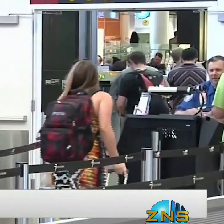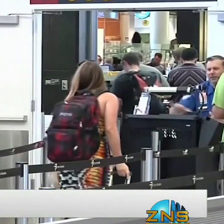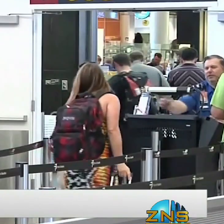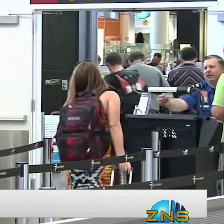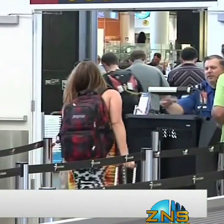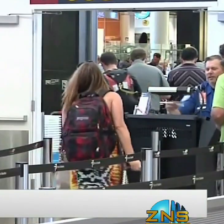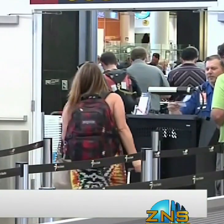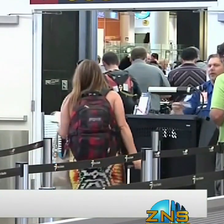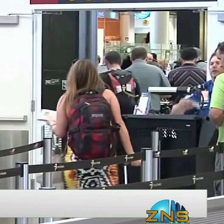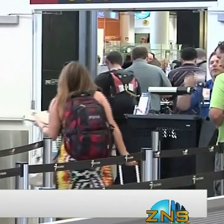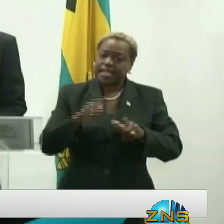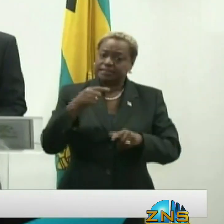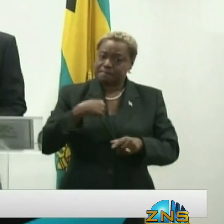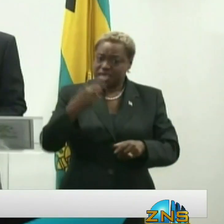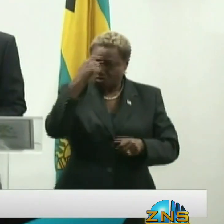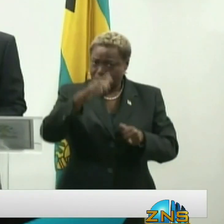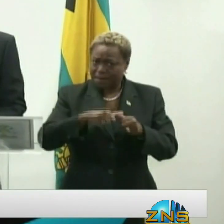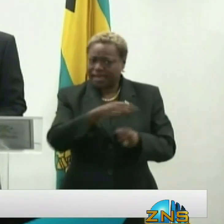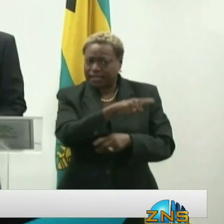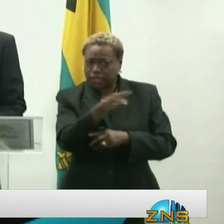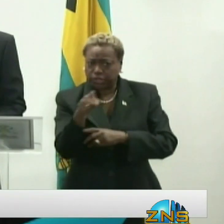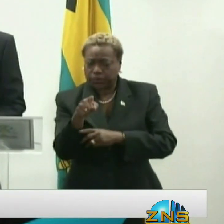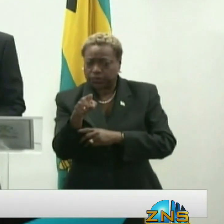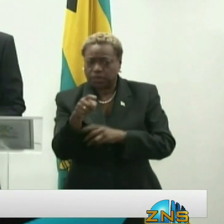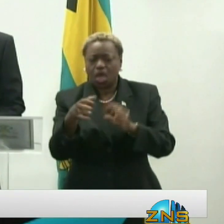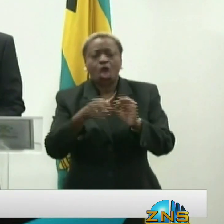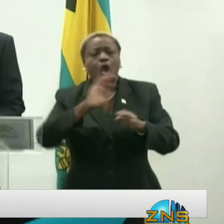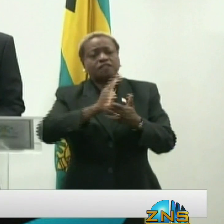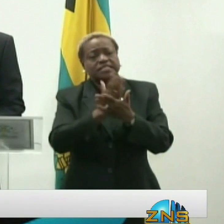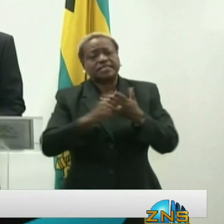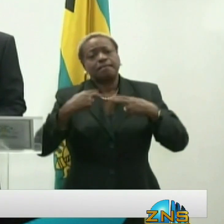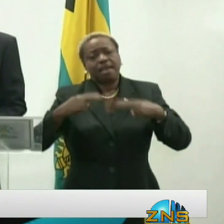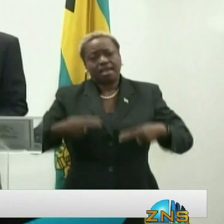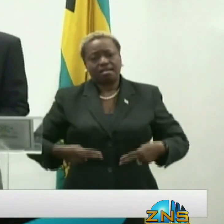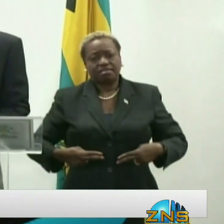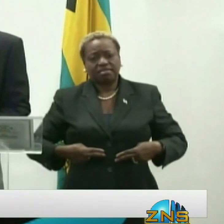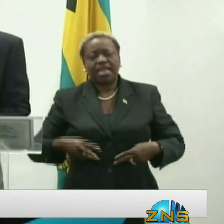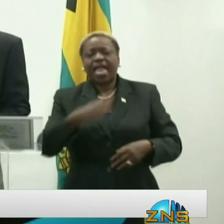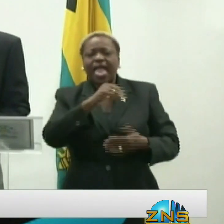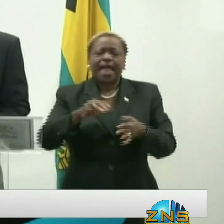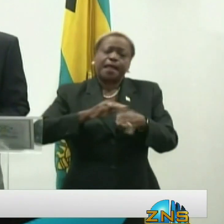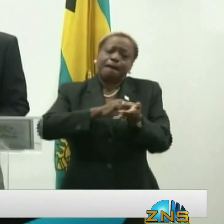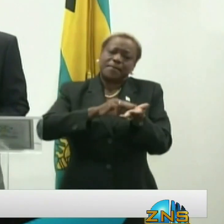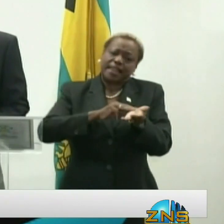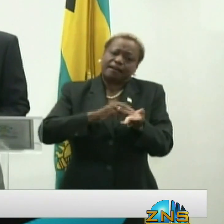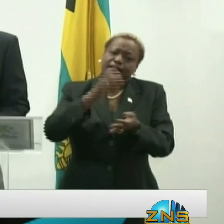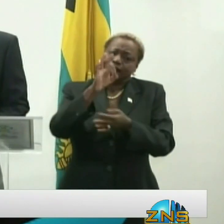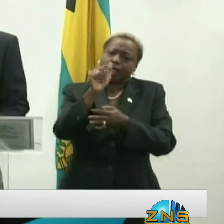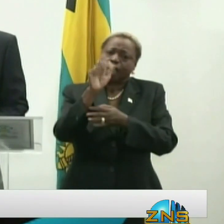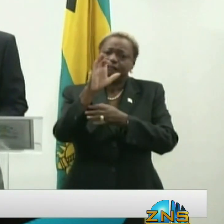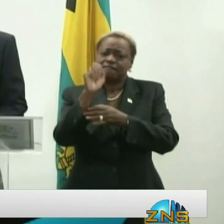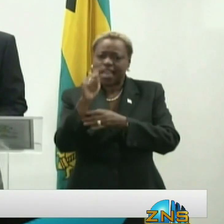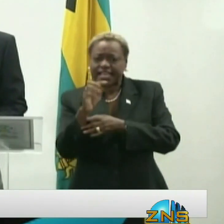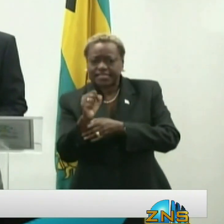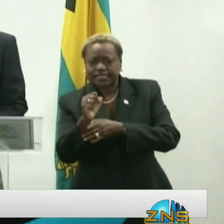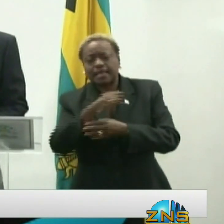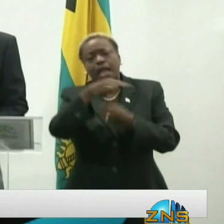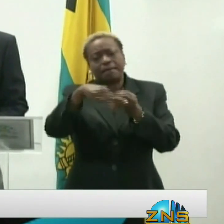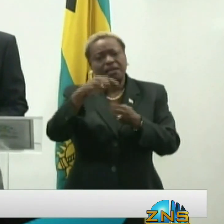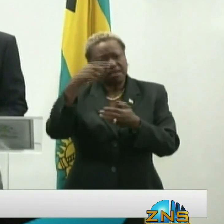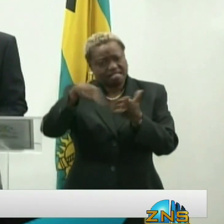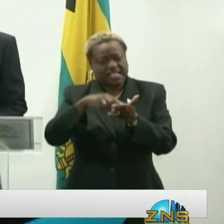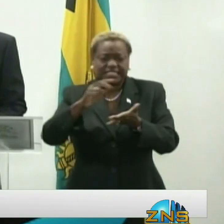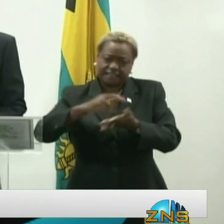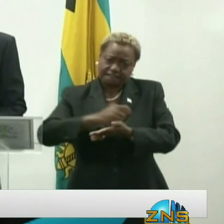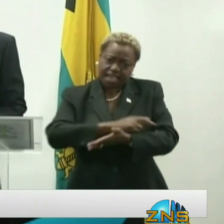this time. Let me remind you of some health and medical facts about this